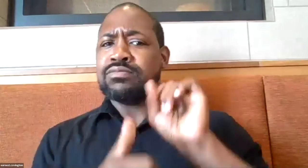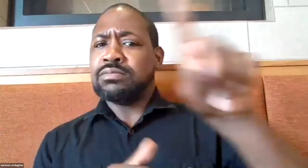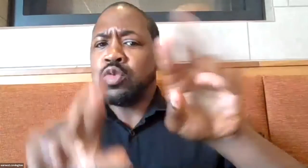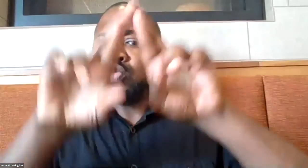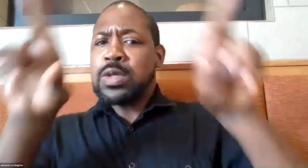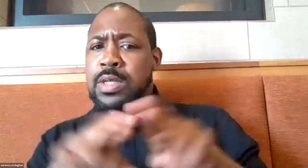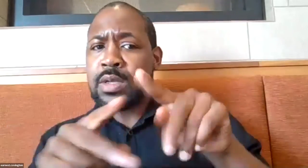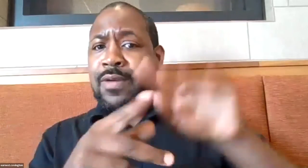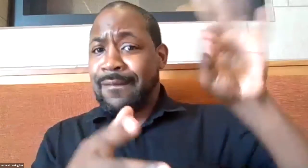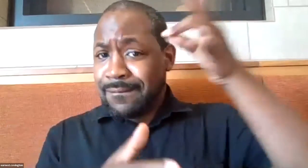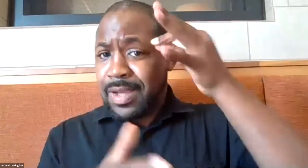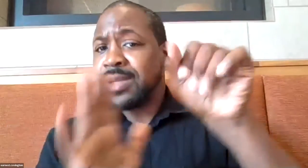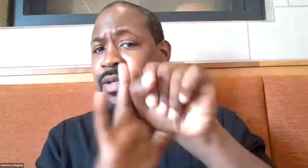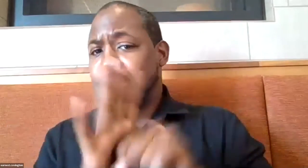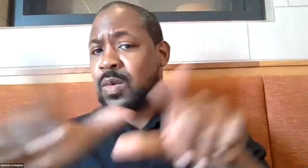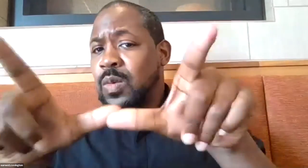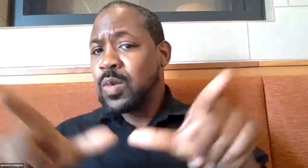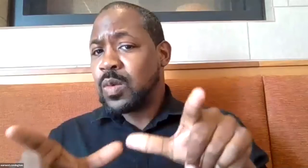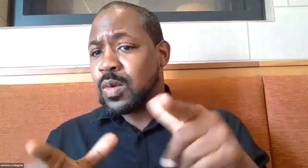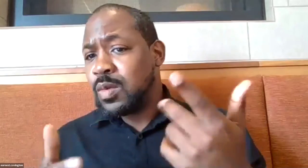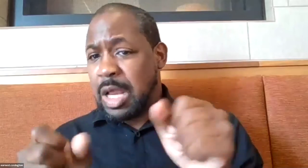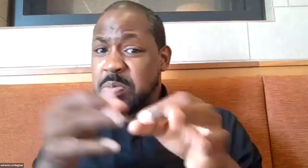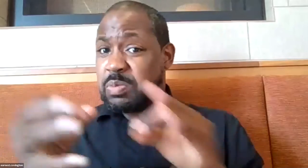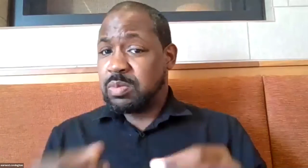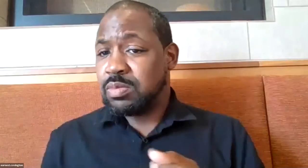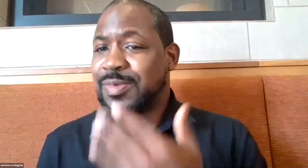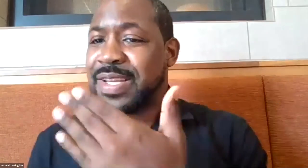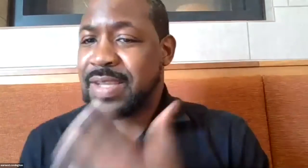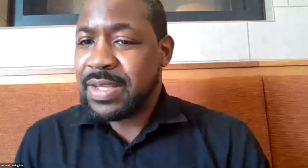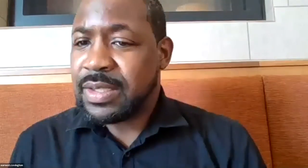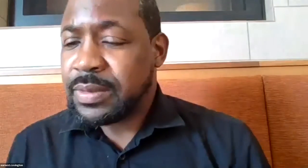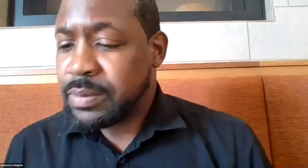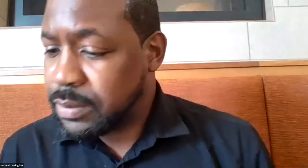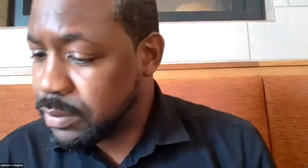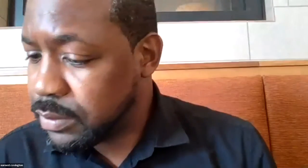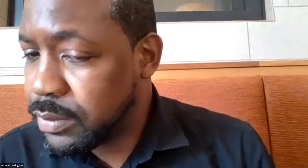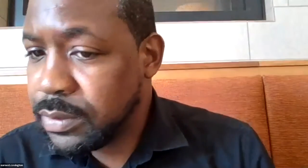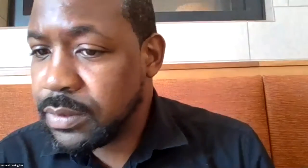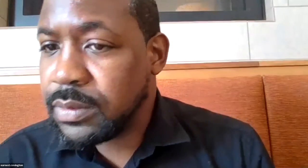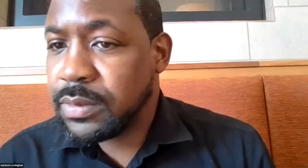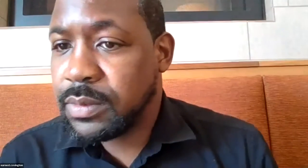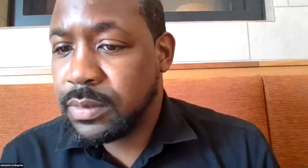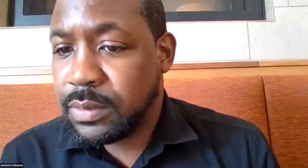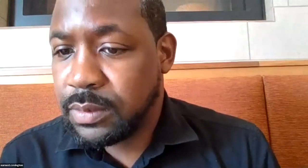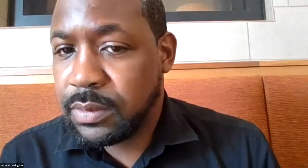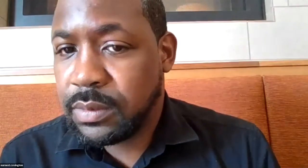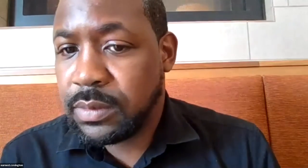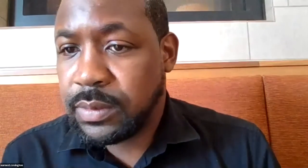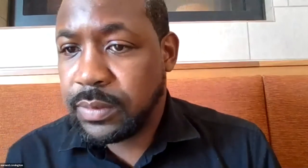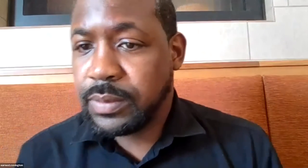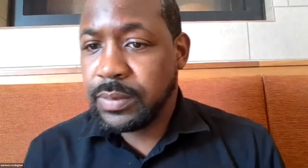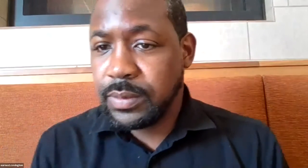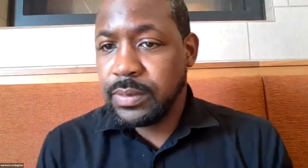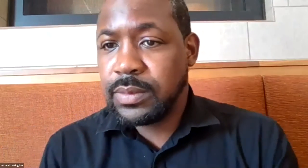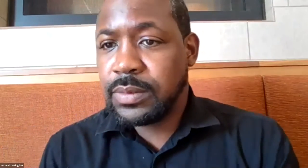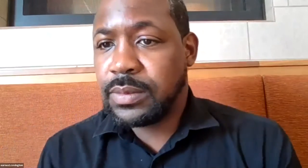each category between state and federal and local. So is there something that you can expound on that, what the expected protocol is? And